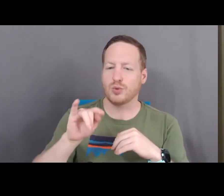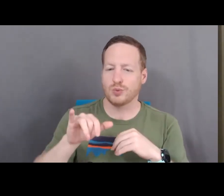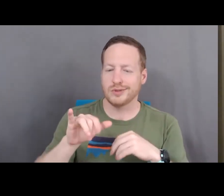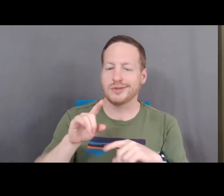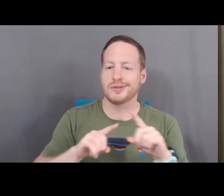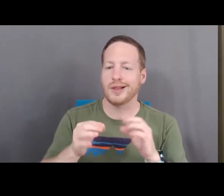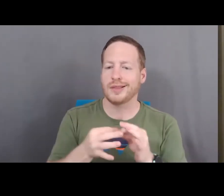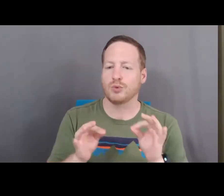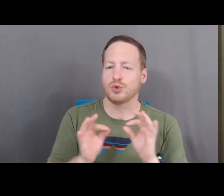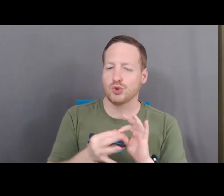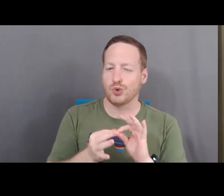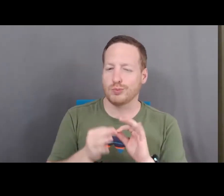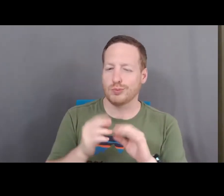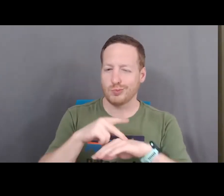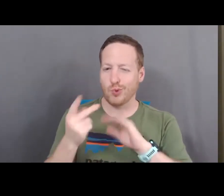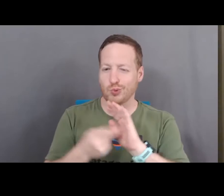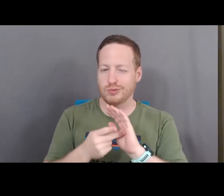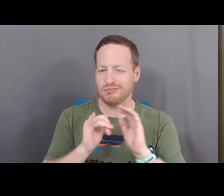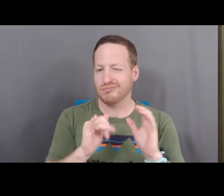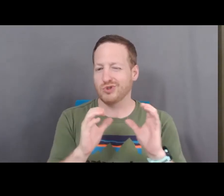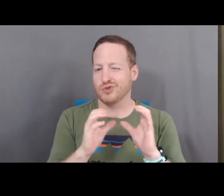Public Health and Equity Sign Language Interpreter Program.